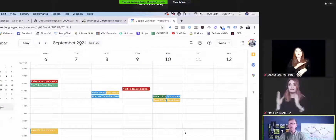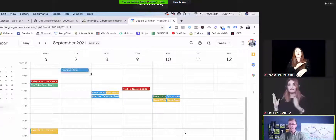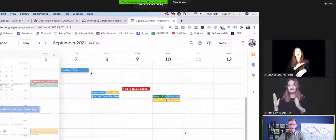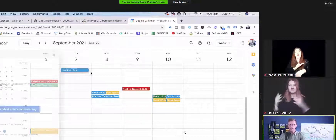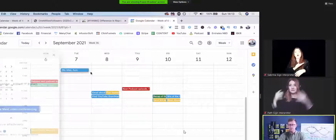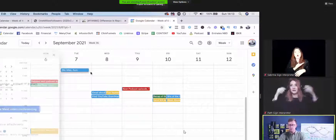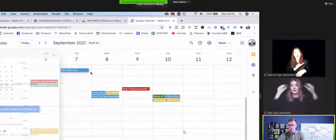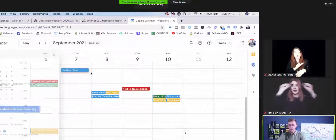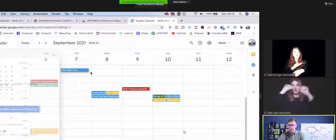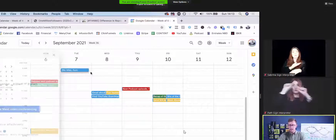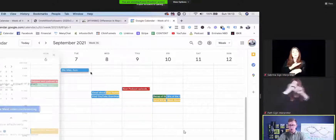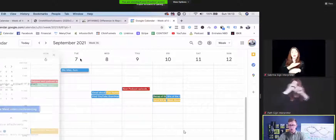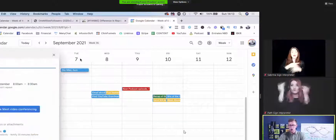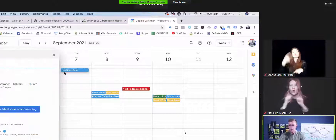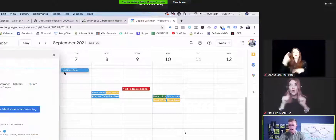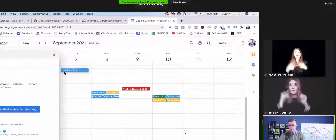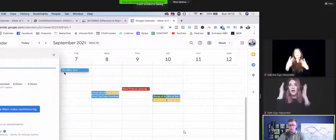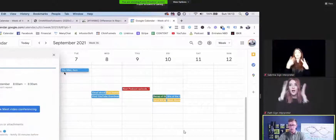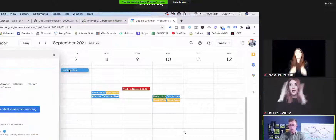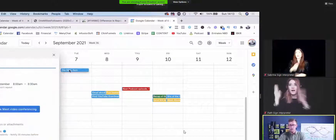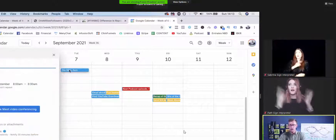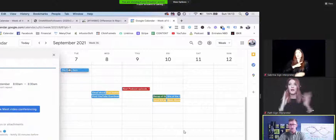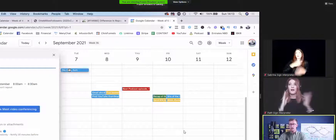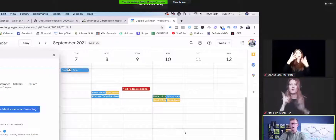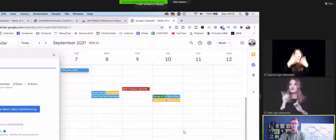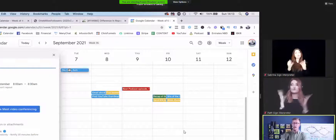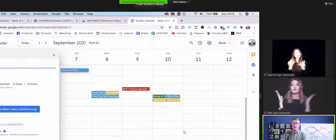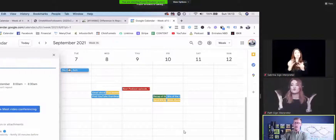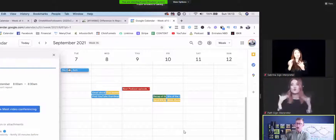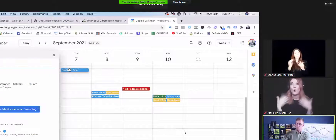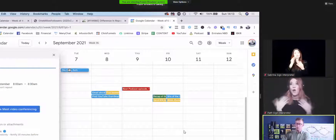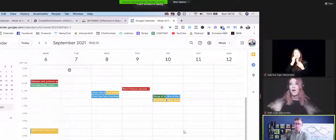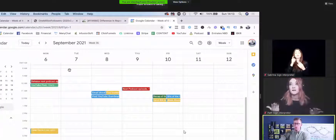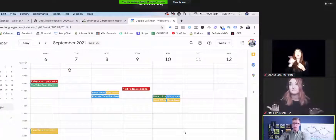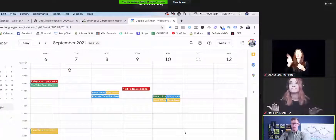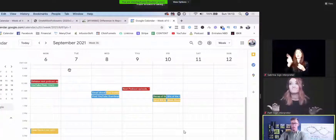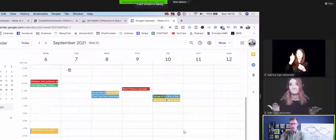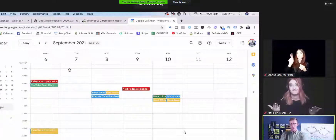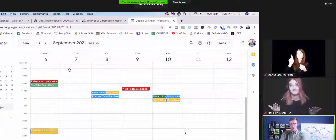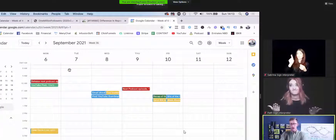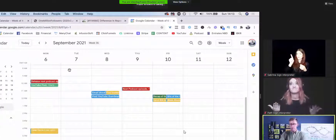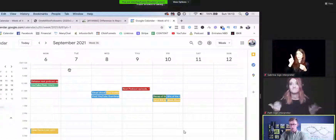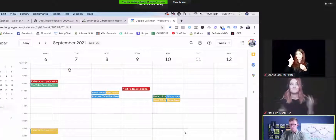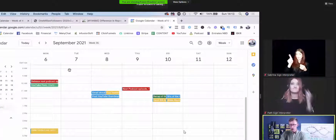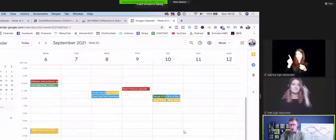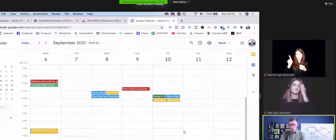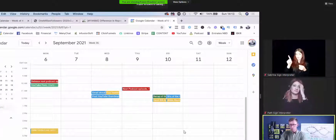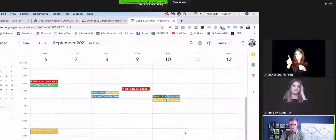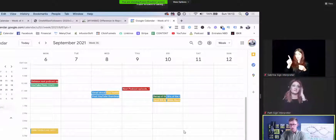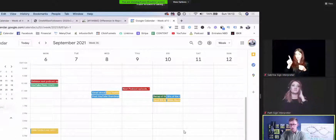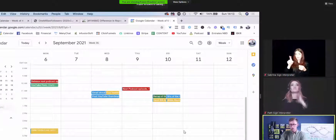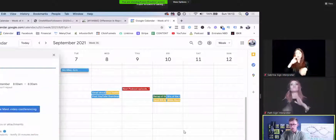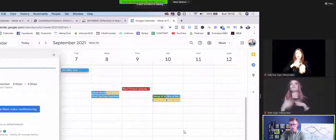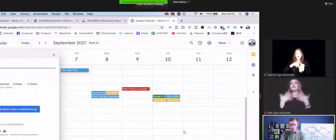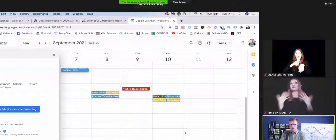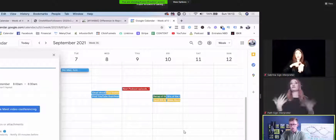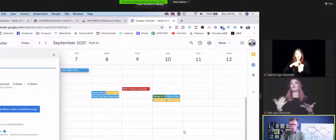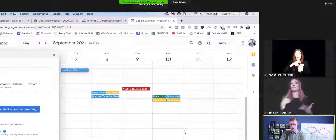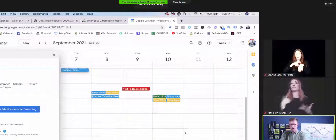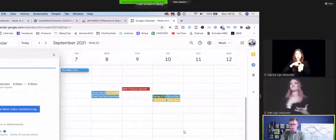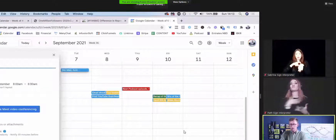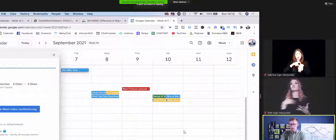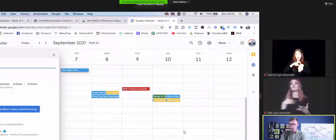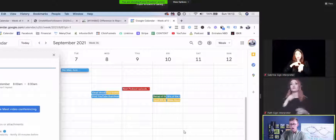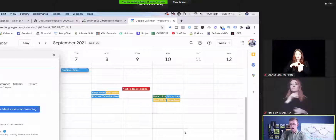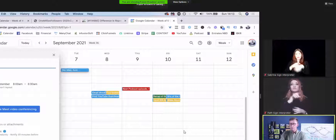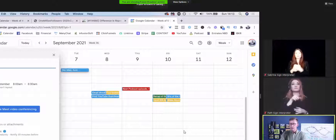date. The date's across the top, the time's on the left. Click on the date, and I'm just going to give it a name. So I'm going to go personal